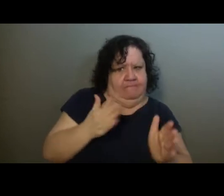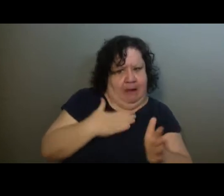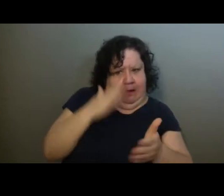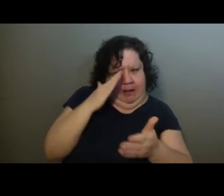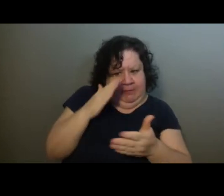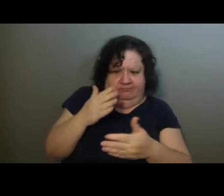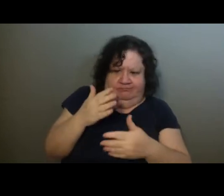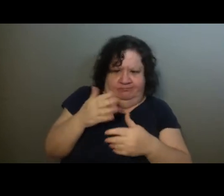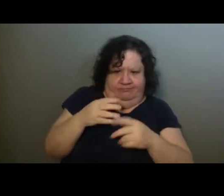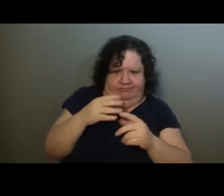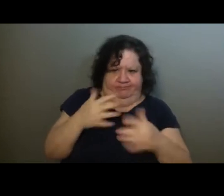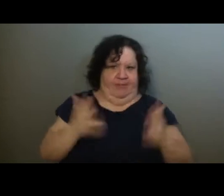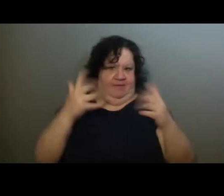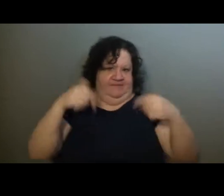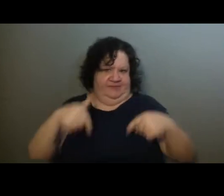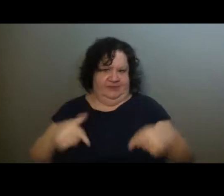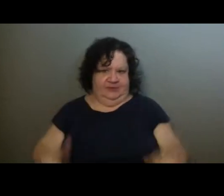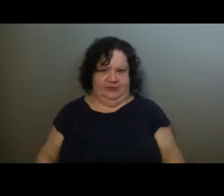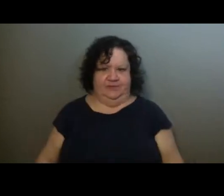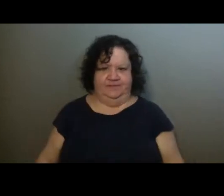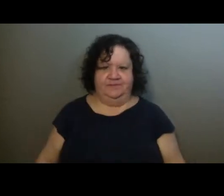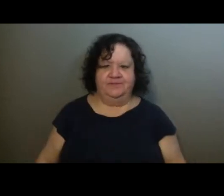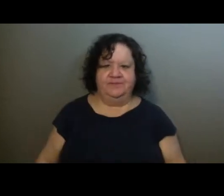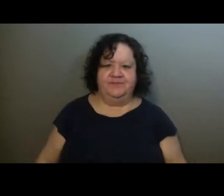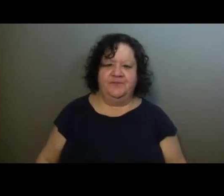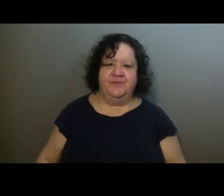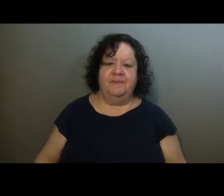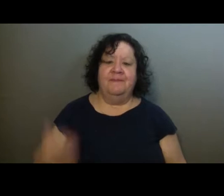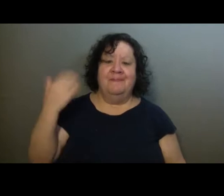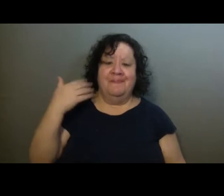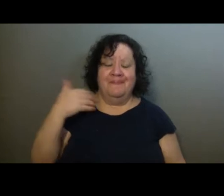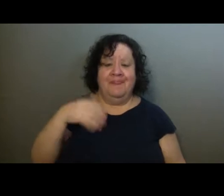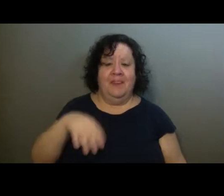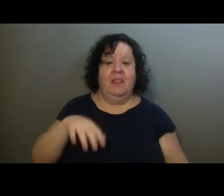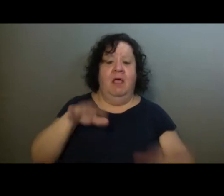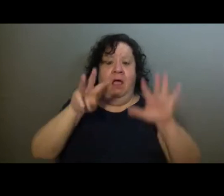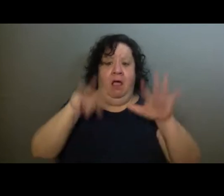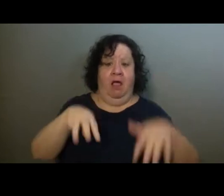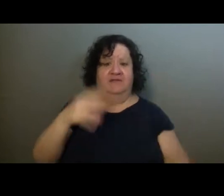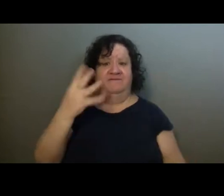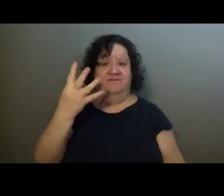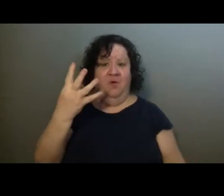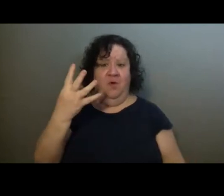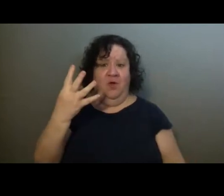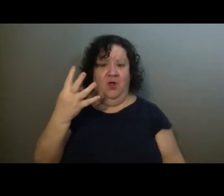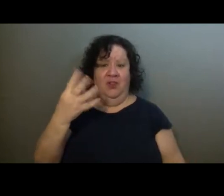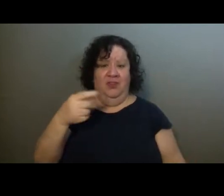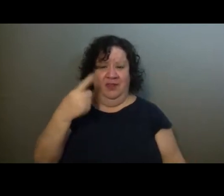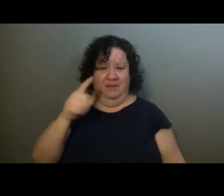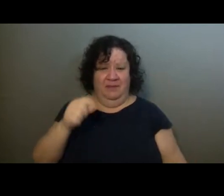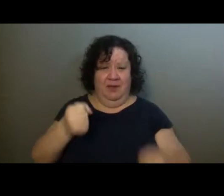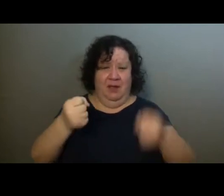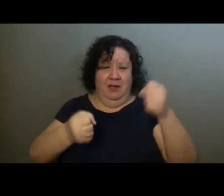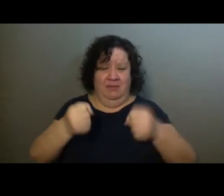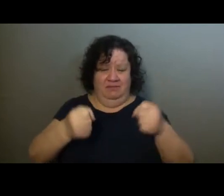post-4th of August blast explosion in the port, as well as the work that, as